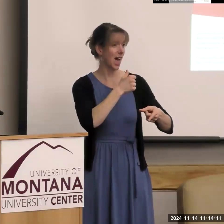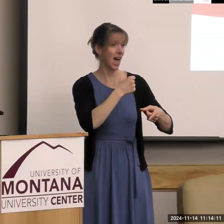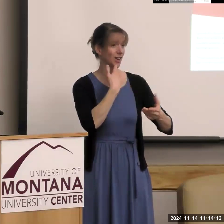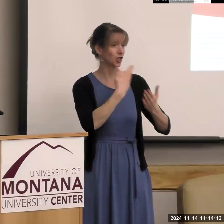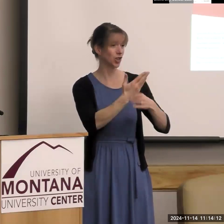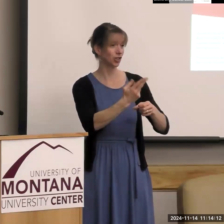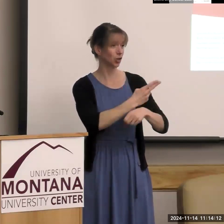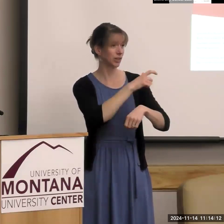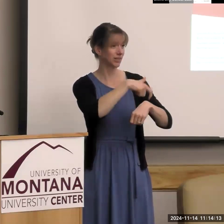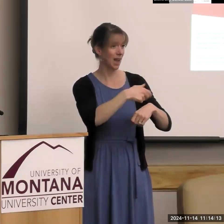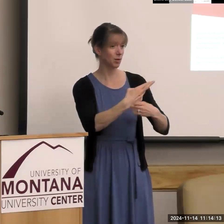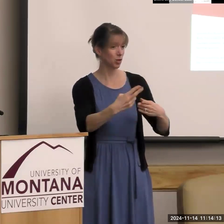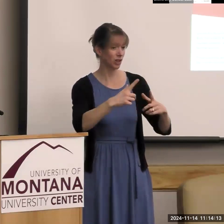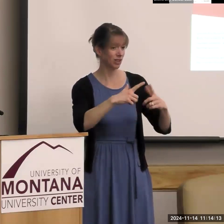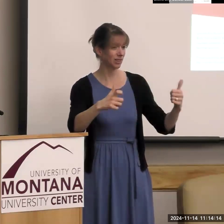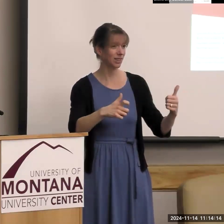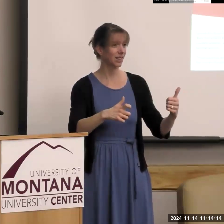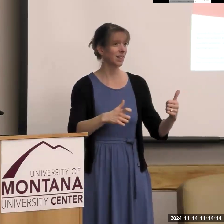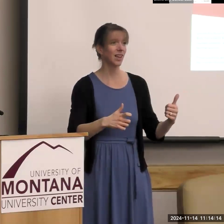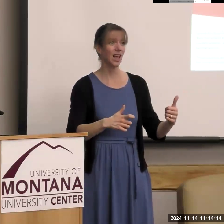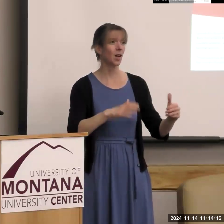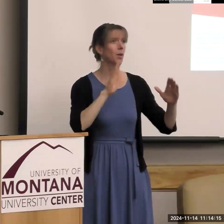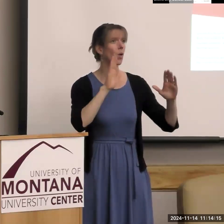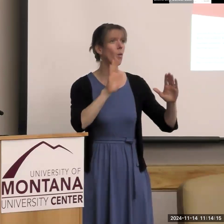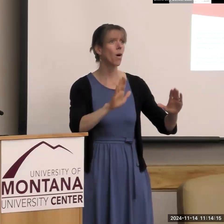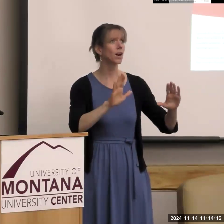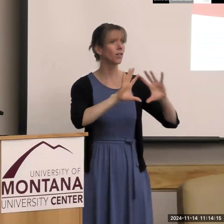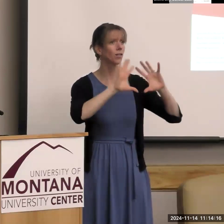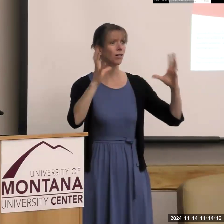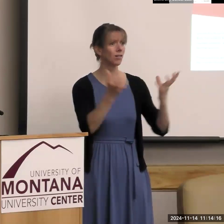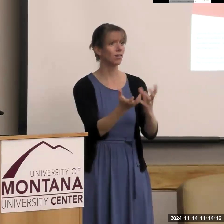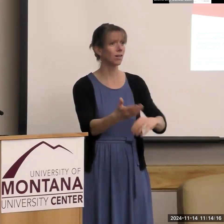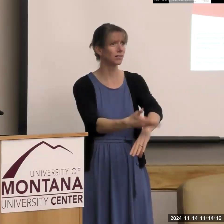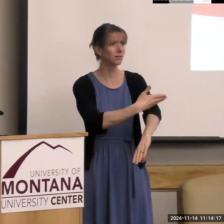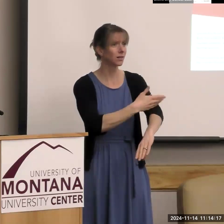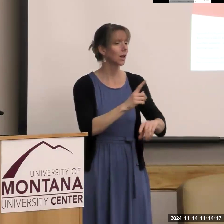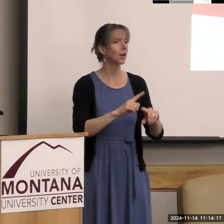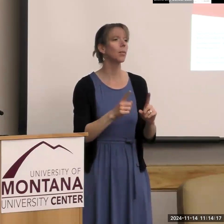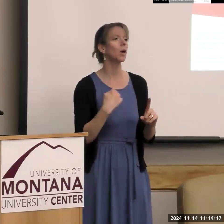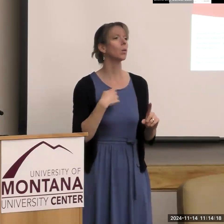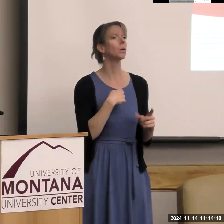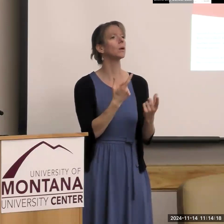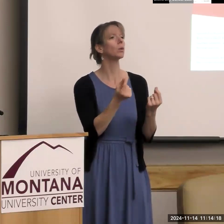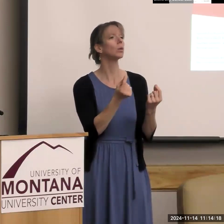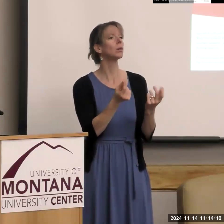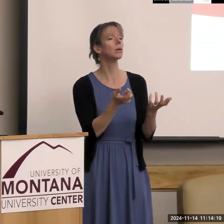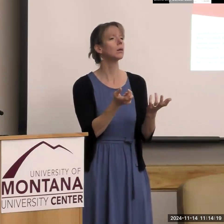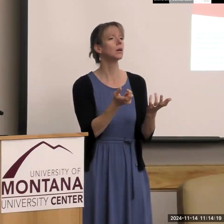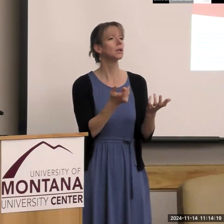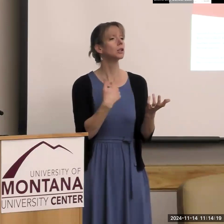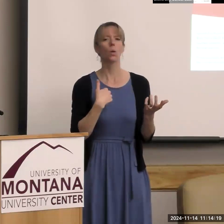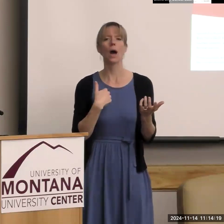Great. It would be a lovely thing. What a wonderful world it would be, right? But what we can do is we can say, well, what can we